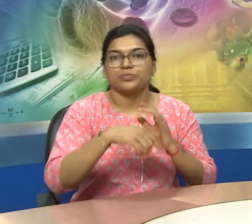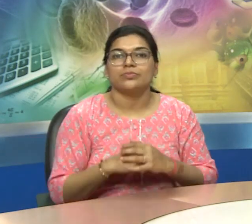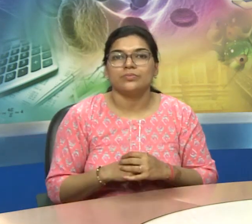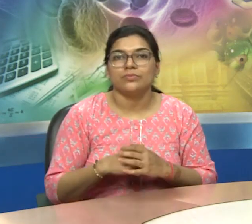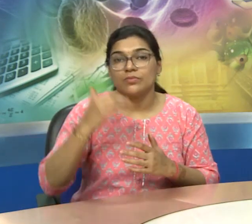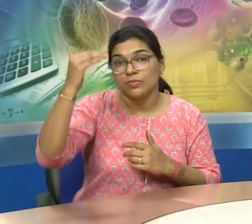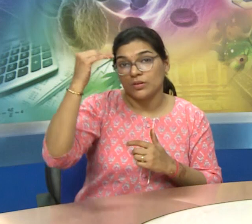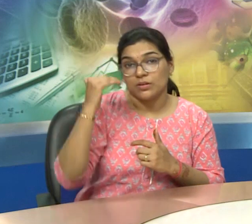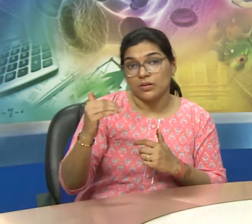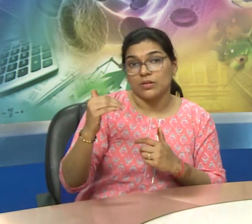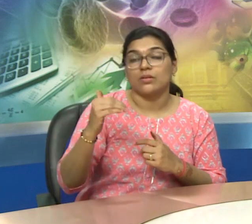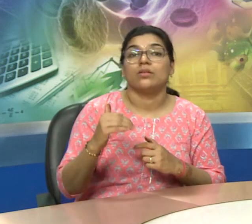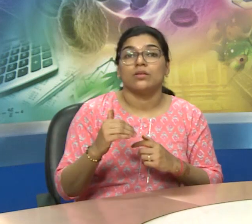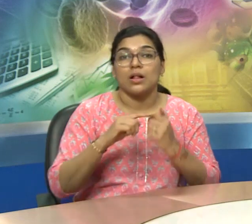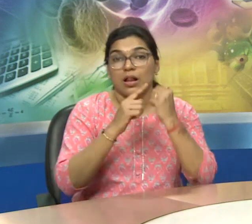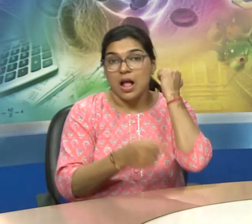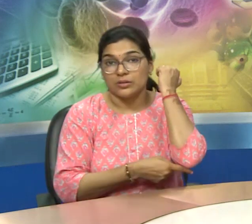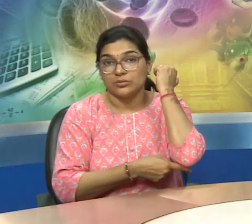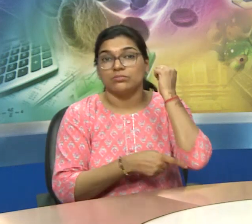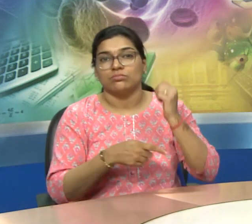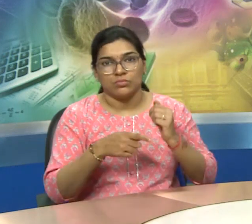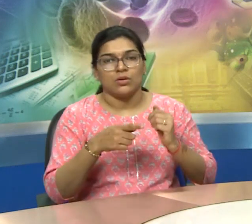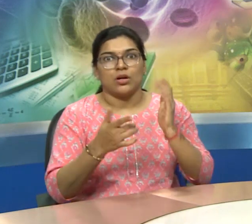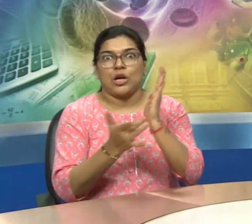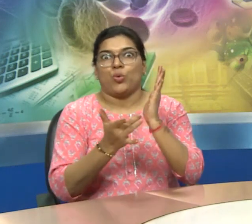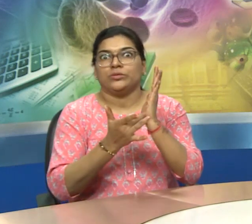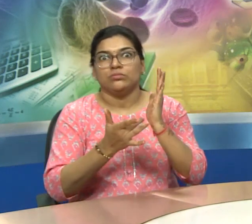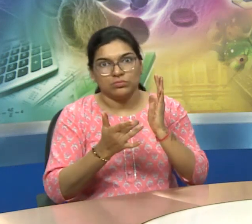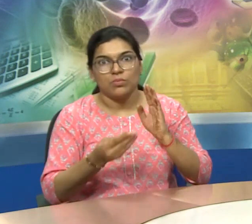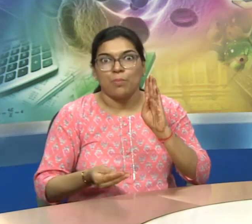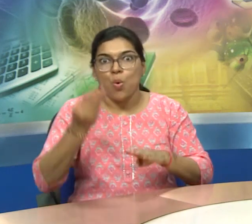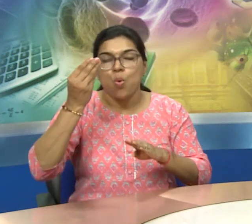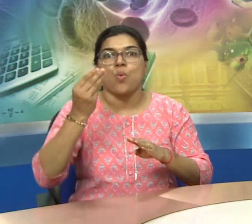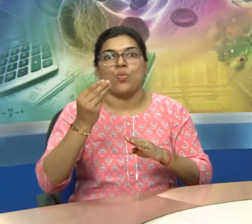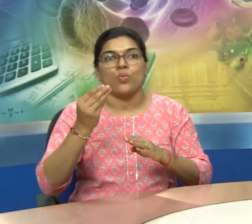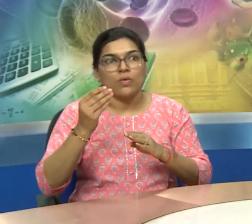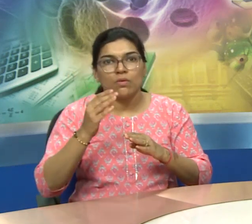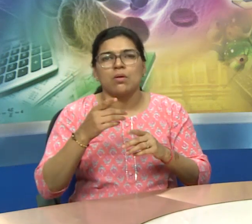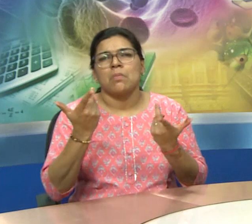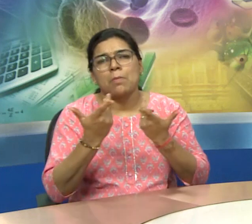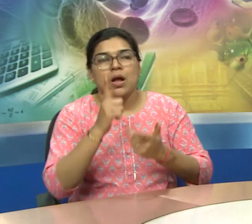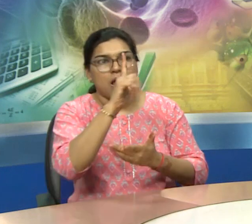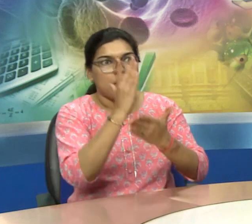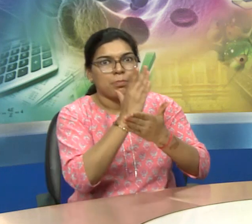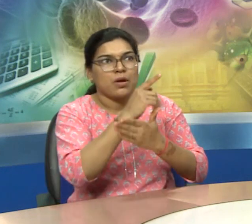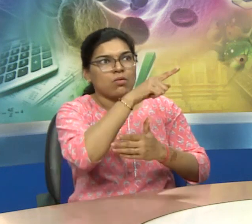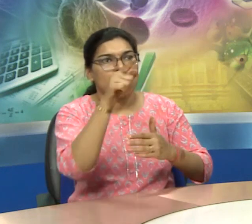So audio visual maps are also found in the spatial libraries.